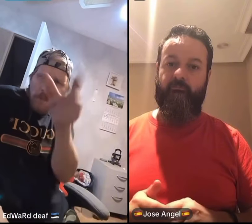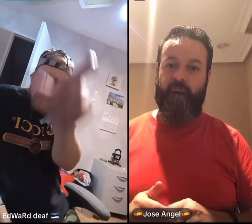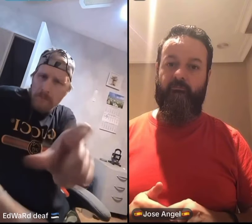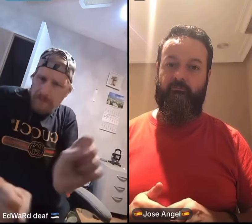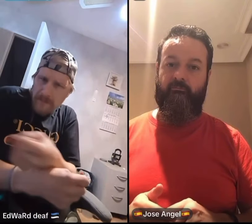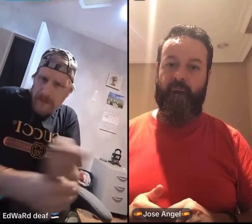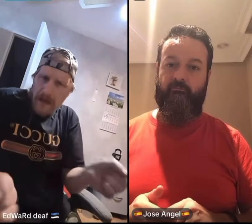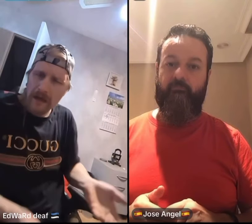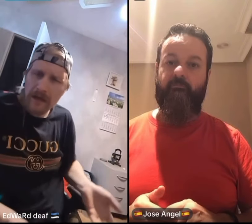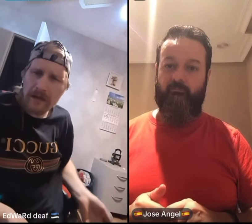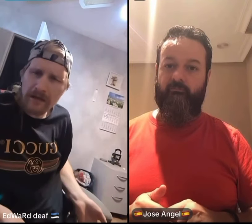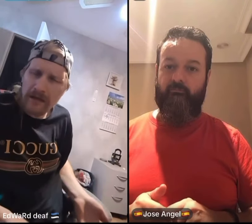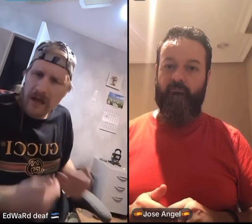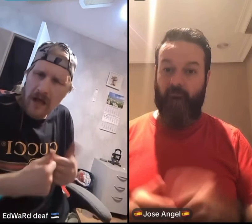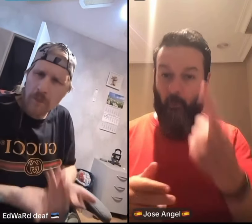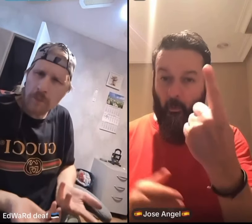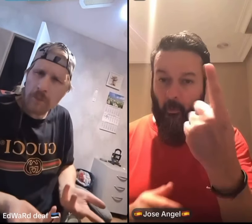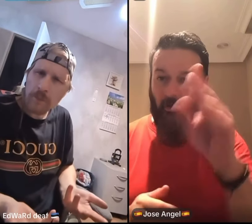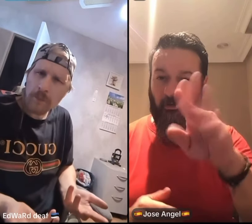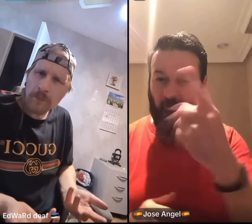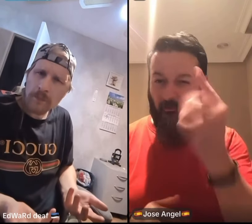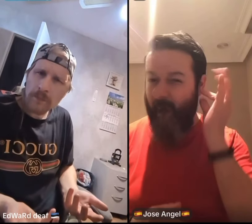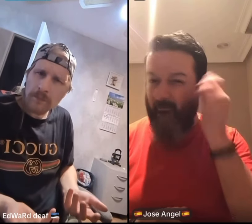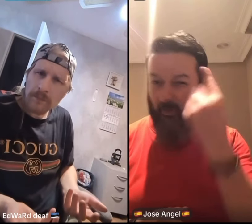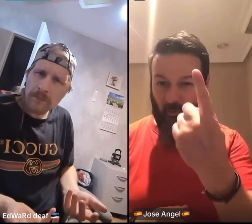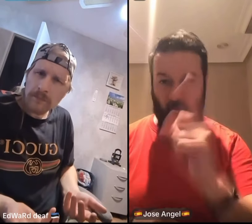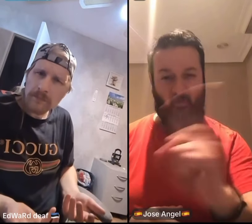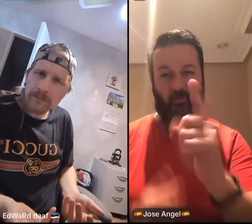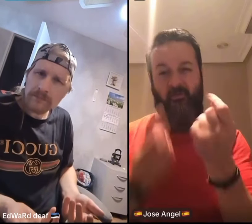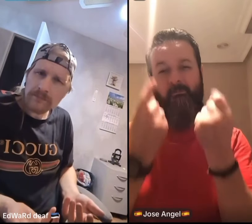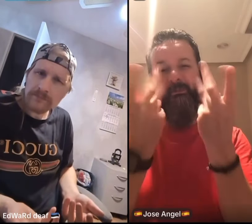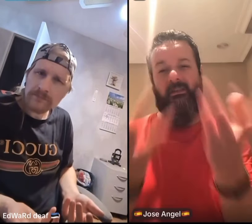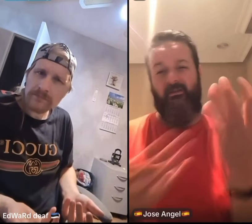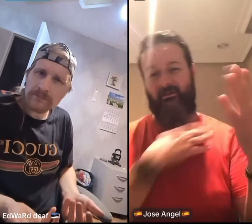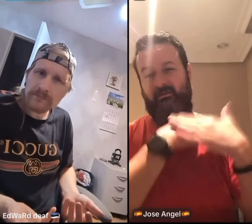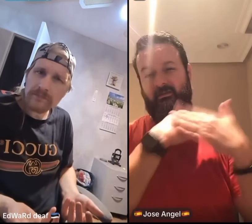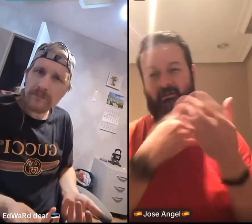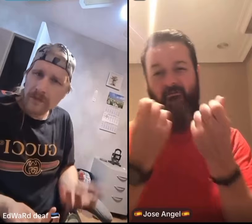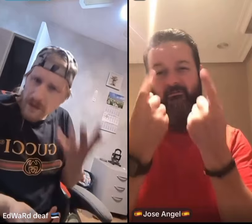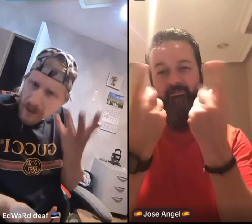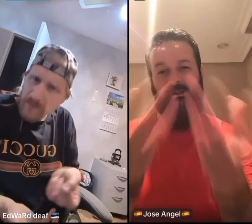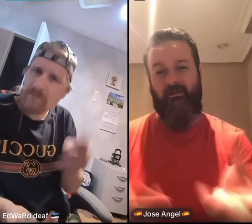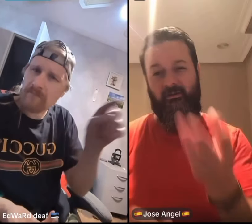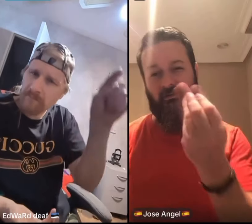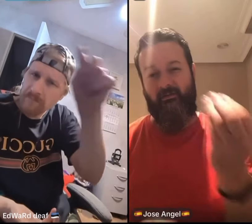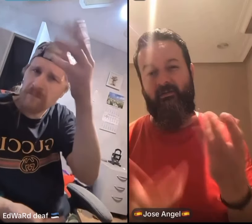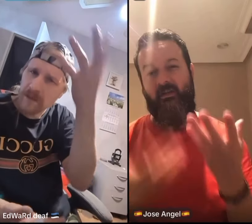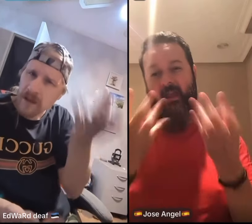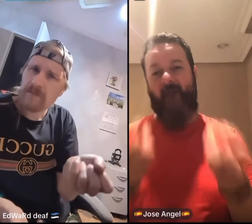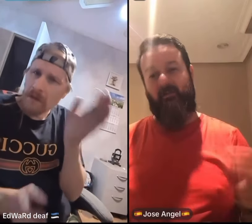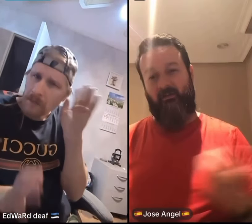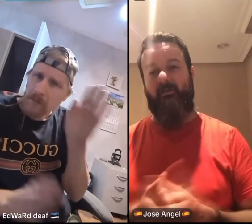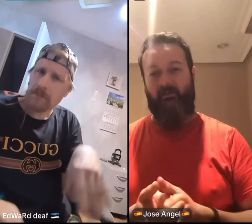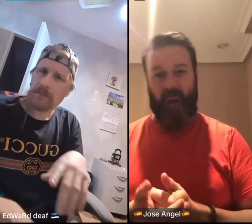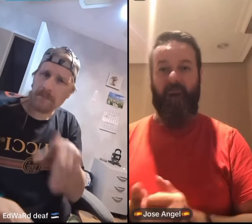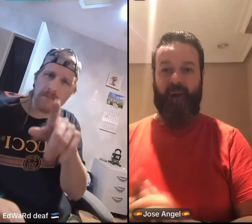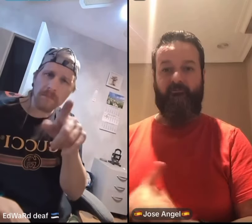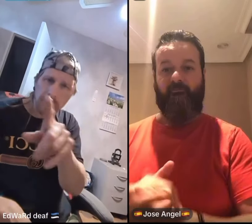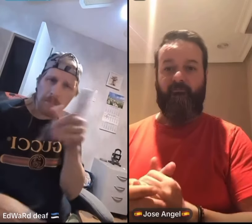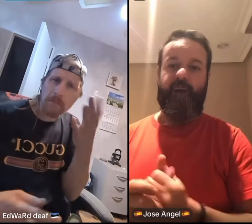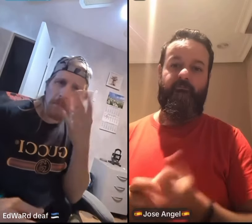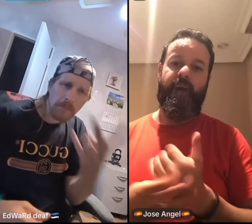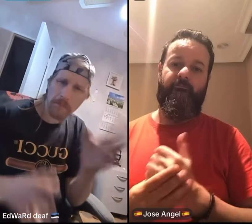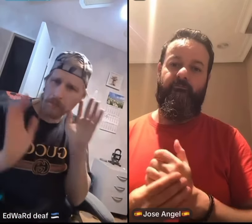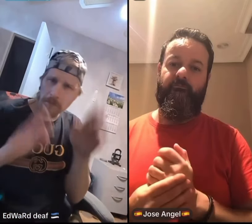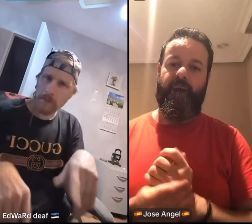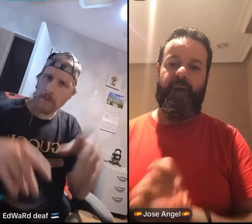Sounds like you want to keep his awesome work on it. If you mean to find out how he did it, sure. Having a skill like that, I can write my own ticket. So I got back to the